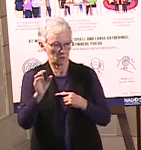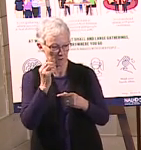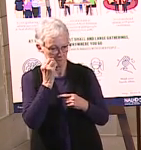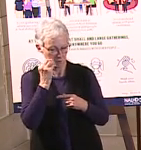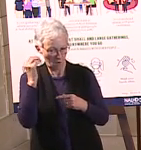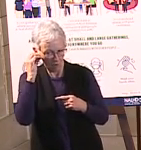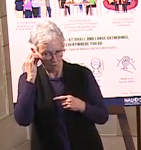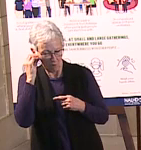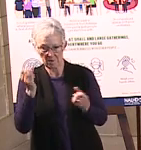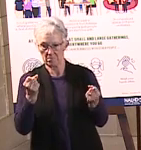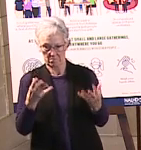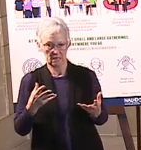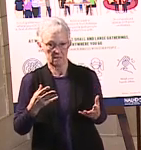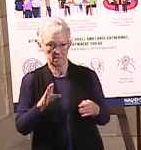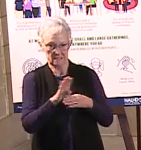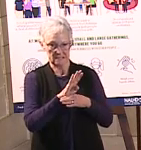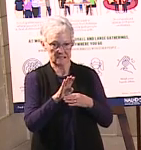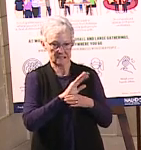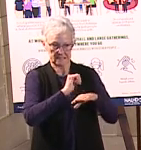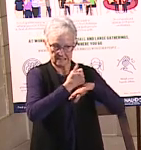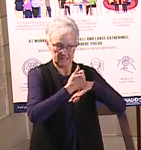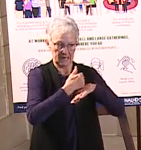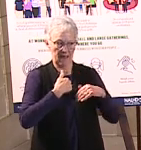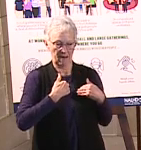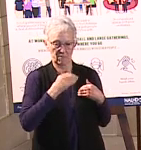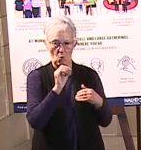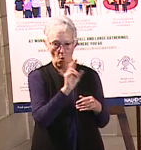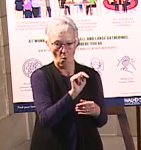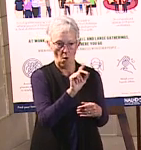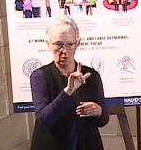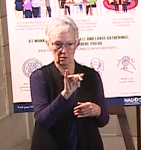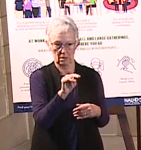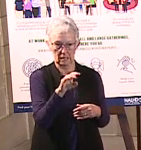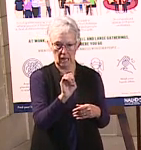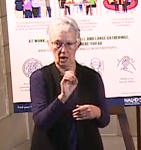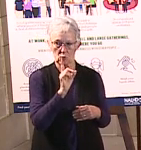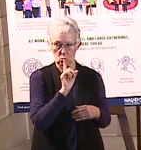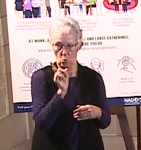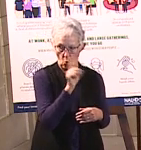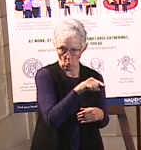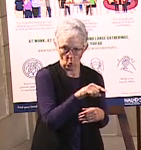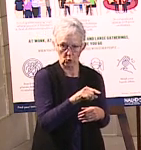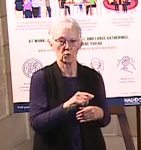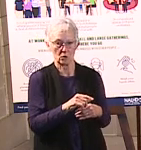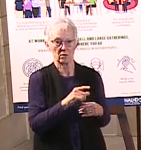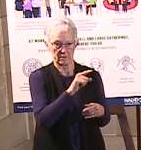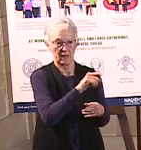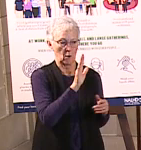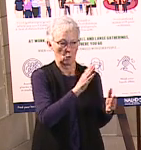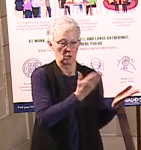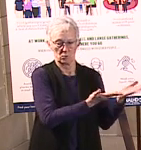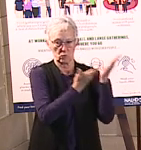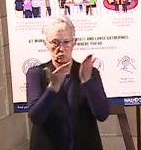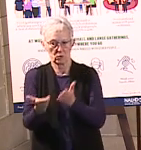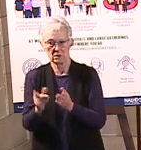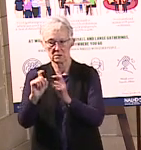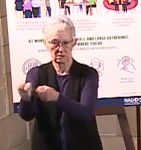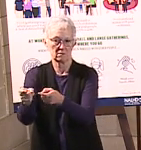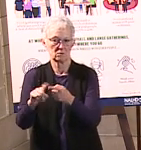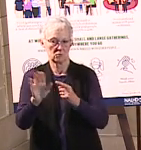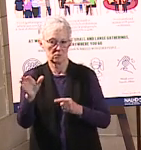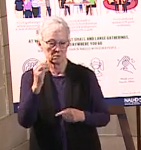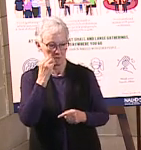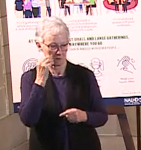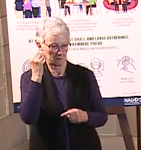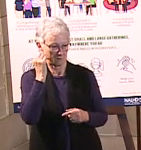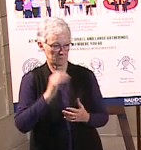ordering options since the pandemic's broken out as well, so you can order through services. all of us will gladly